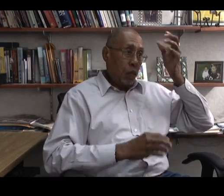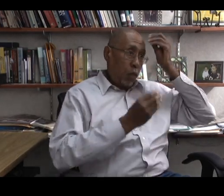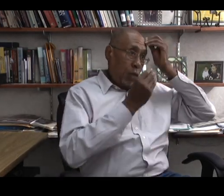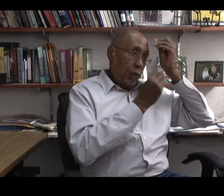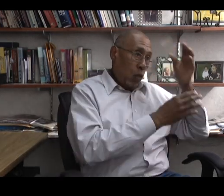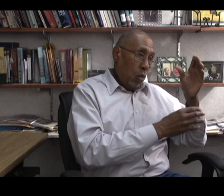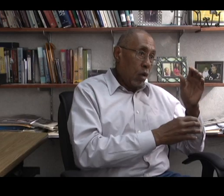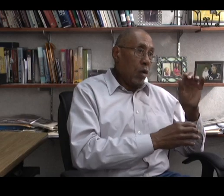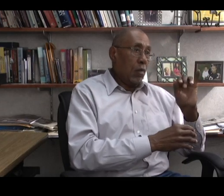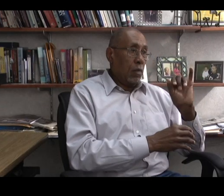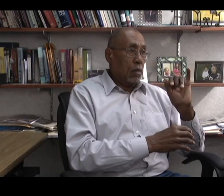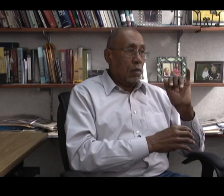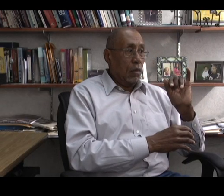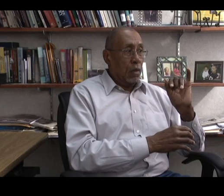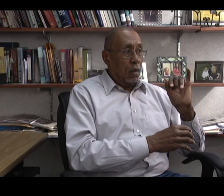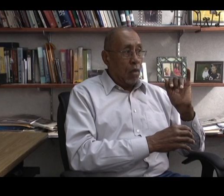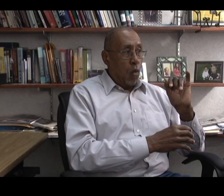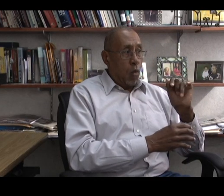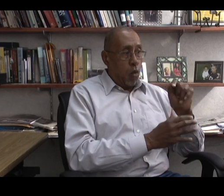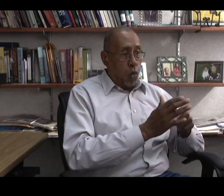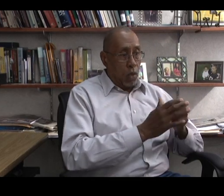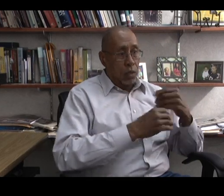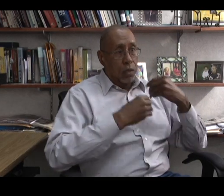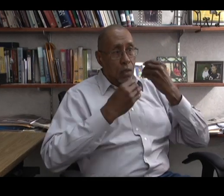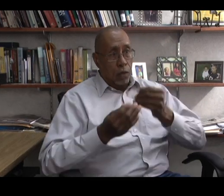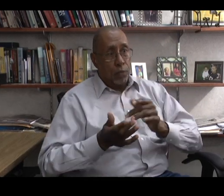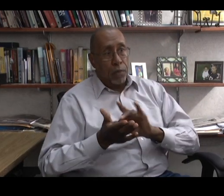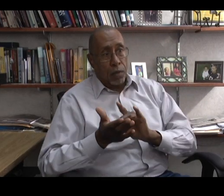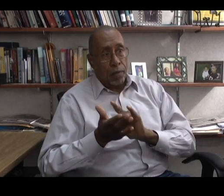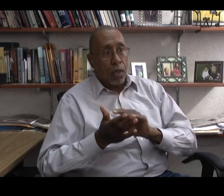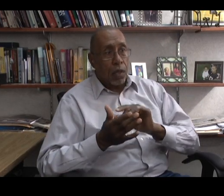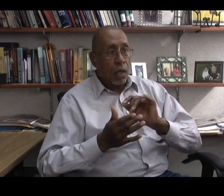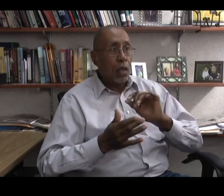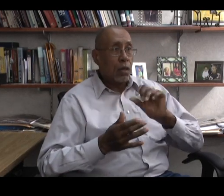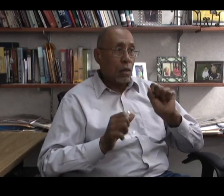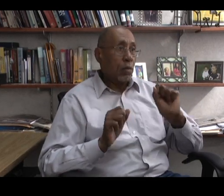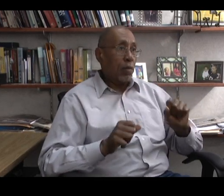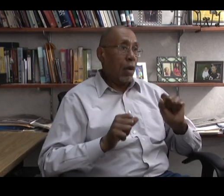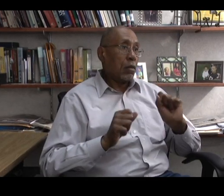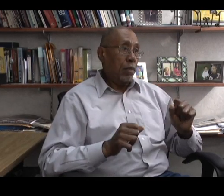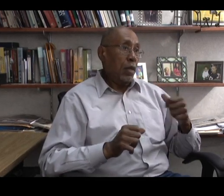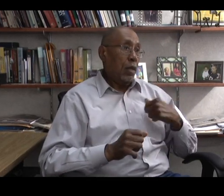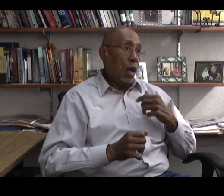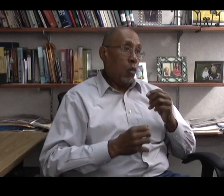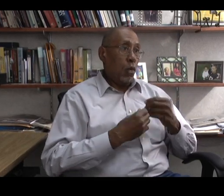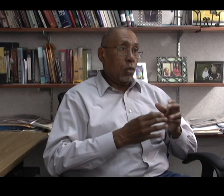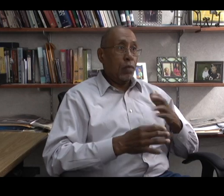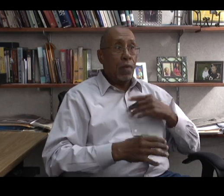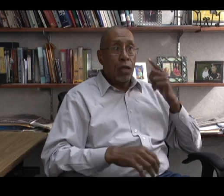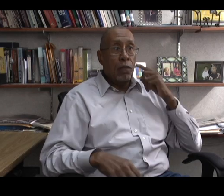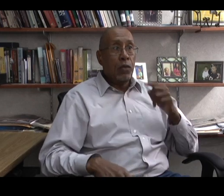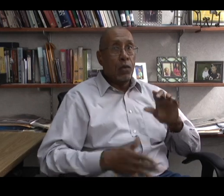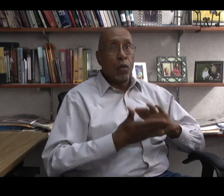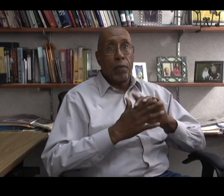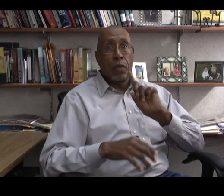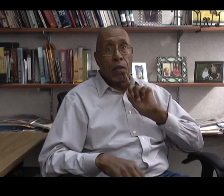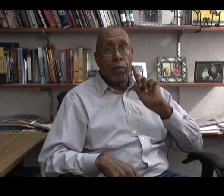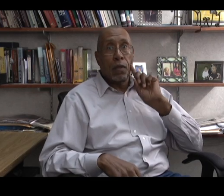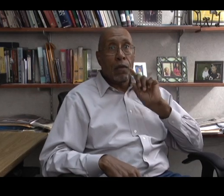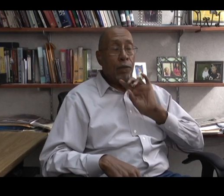My parents informed the physician that they wanted to go ahead and try the medication because the doctor